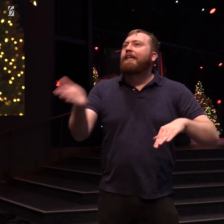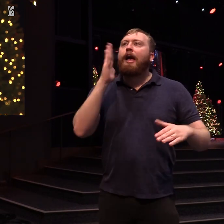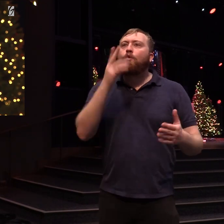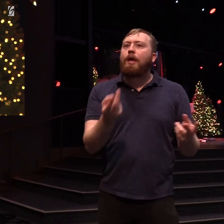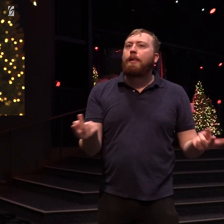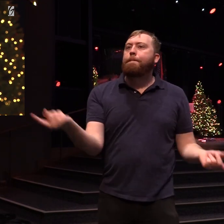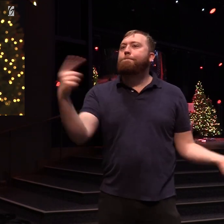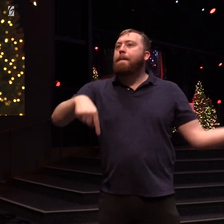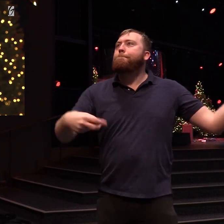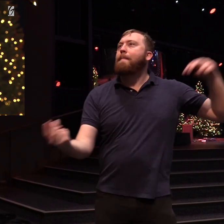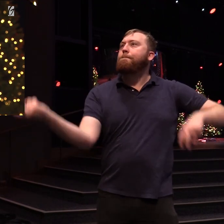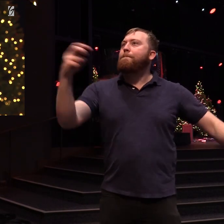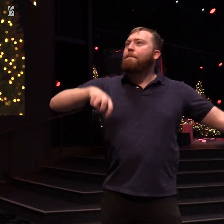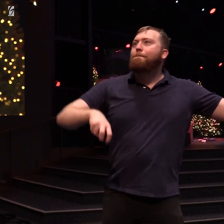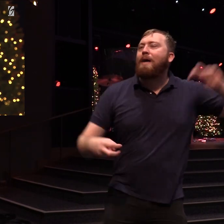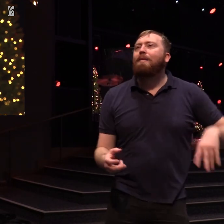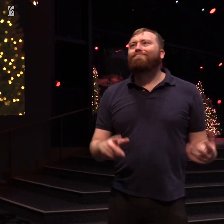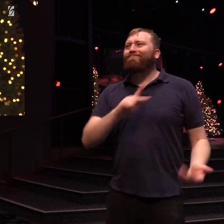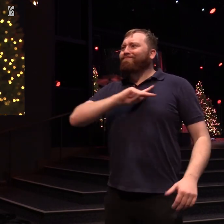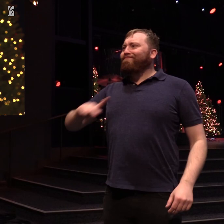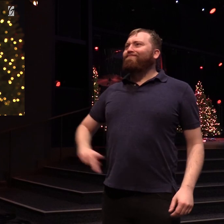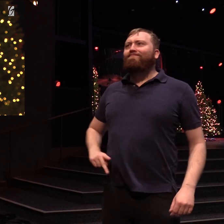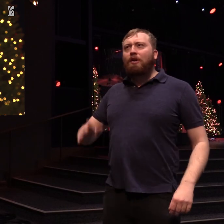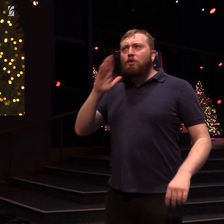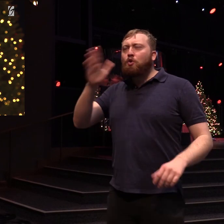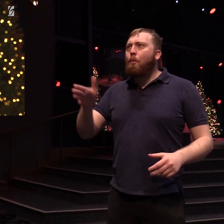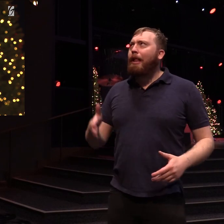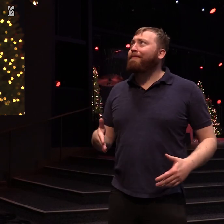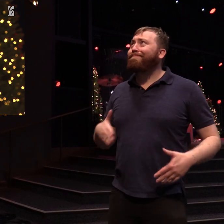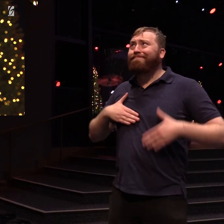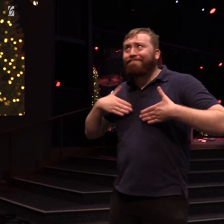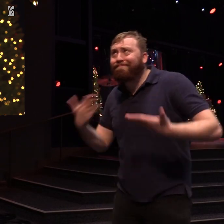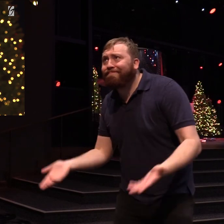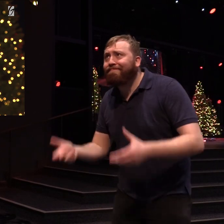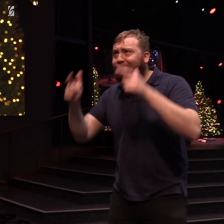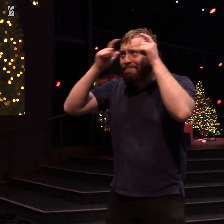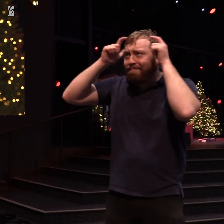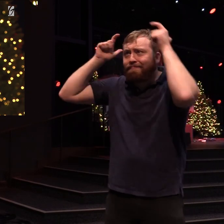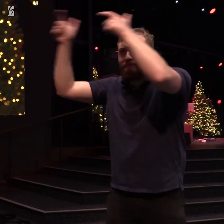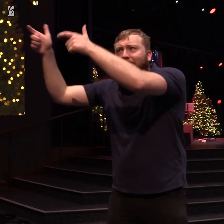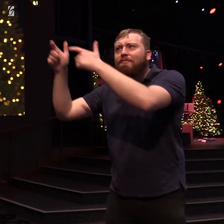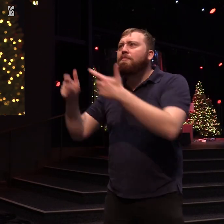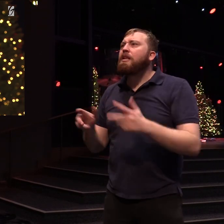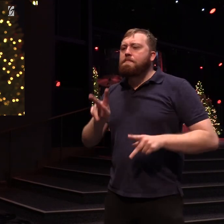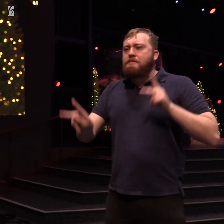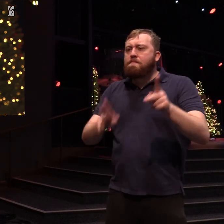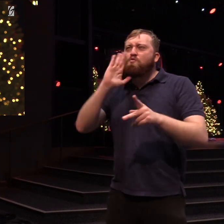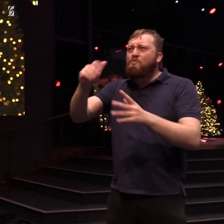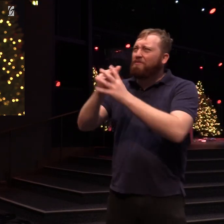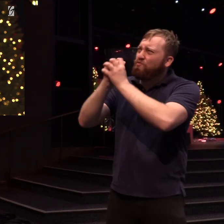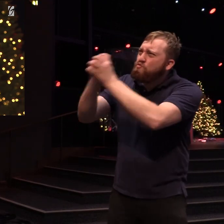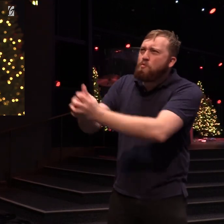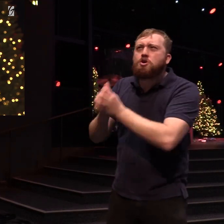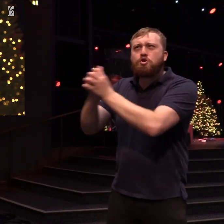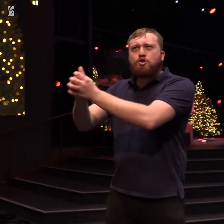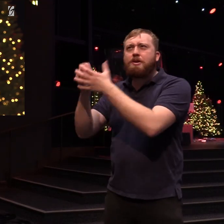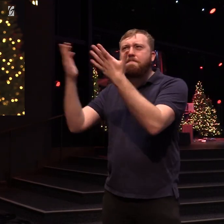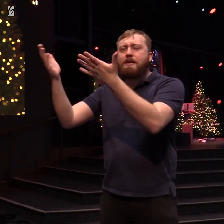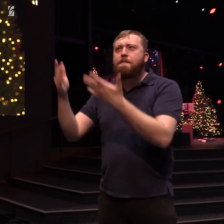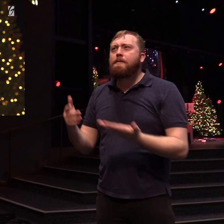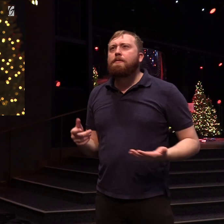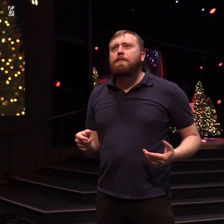their crowns. Broken hearts will give up their despair. And God's children will give up their worship. Wise is the